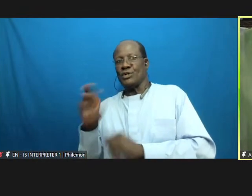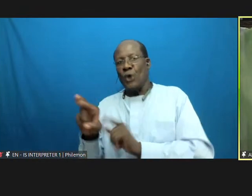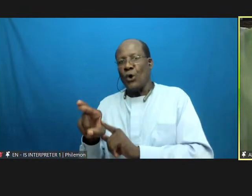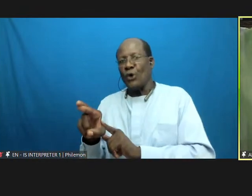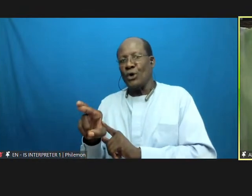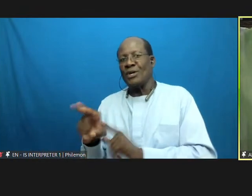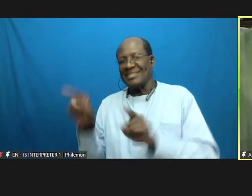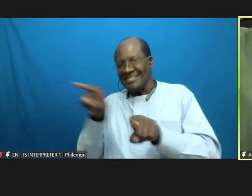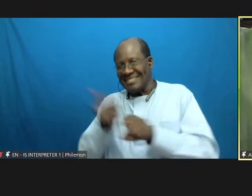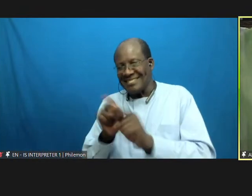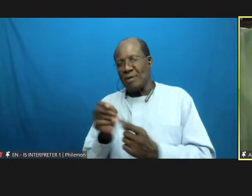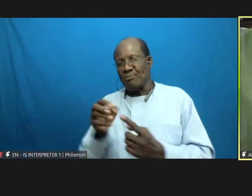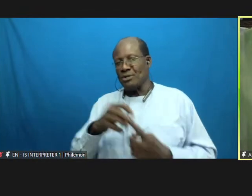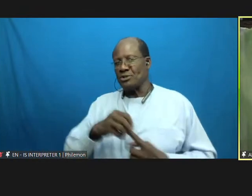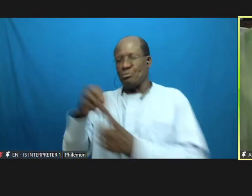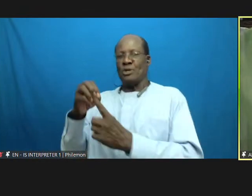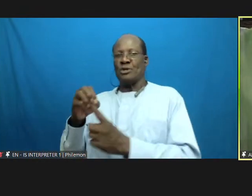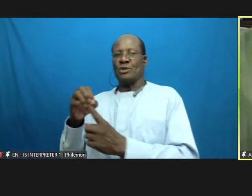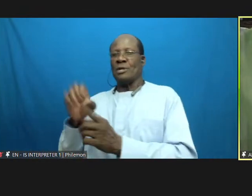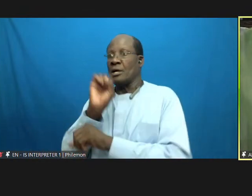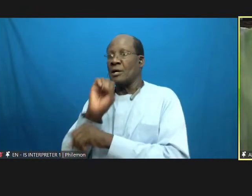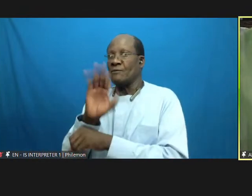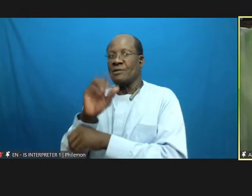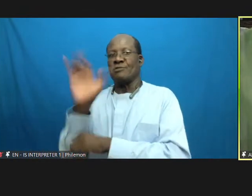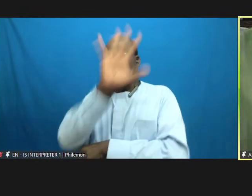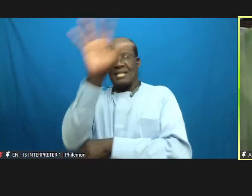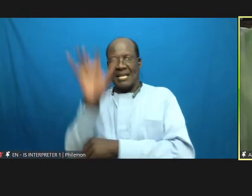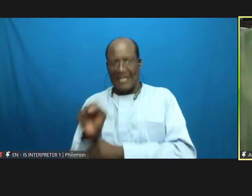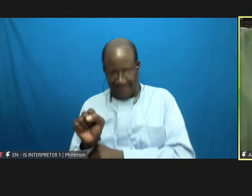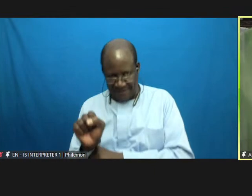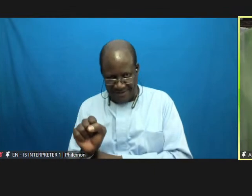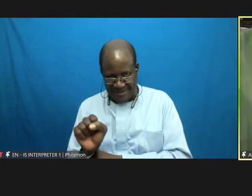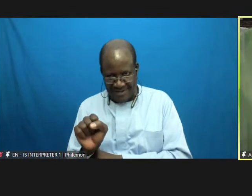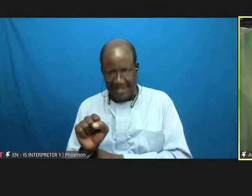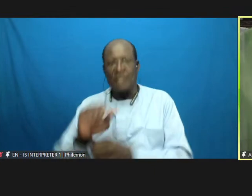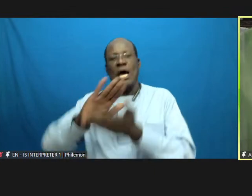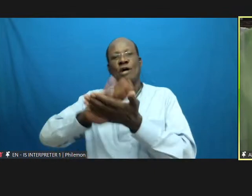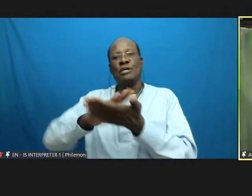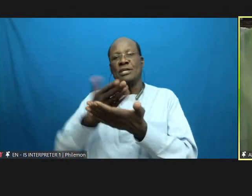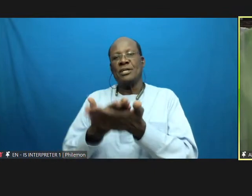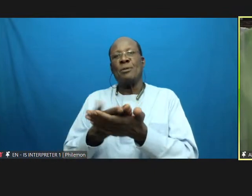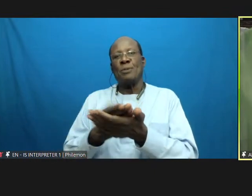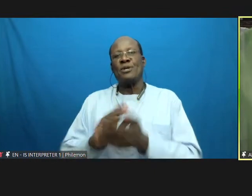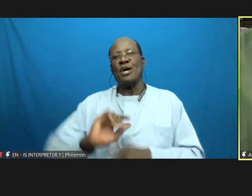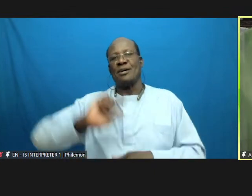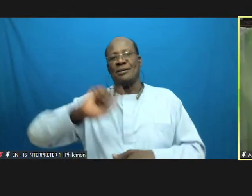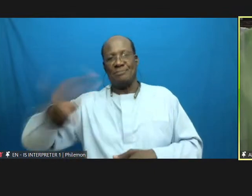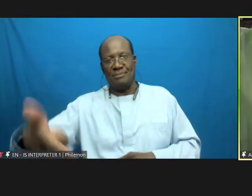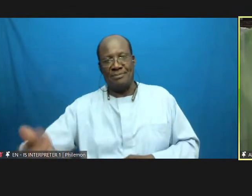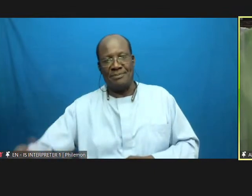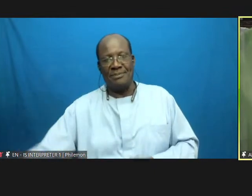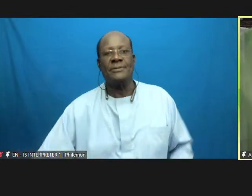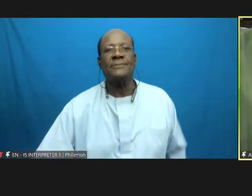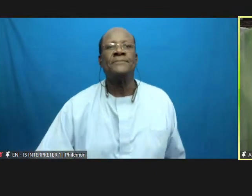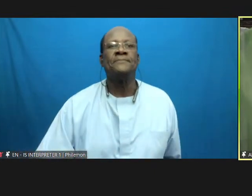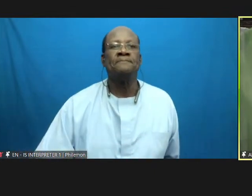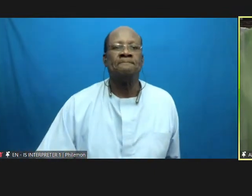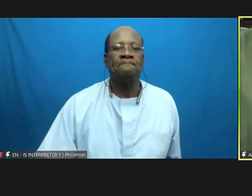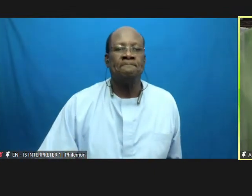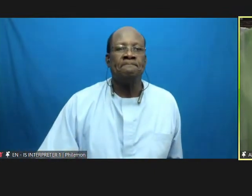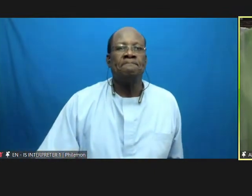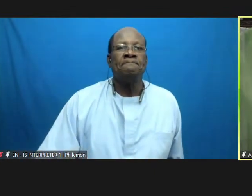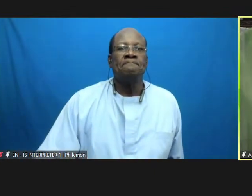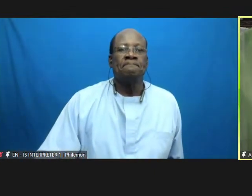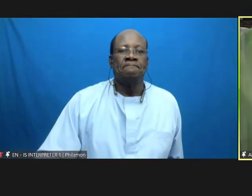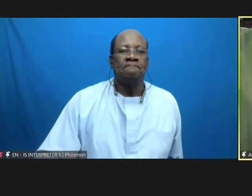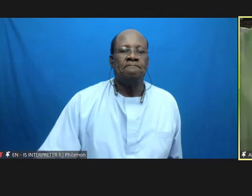on Africa. And bringing in the infrastructure perspective, we had the Director General of the Railway